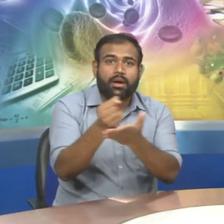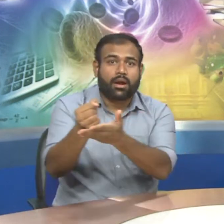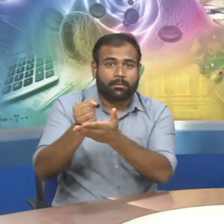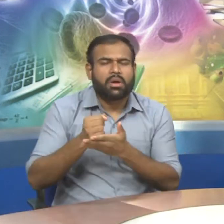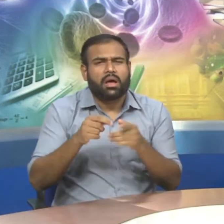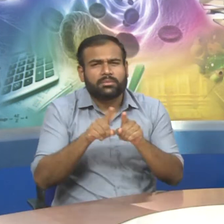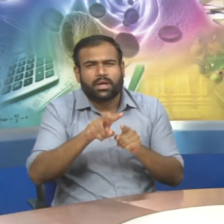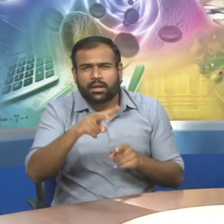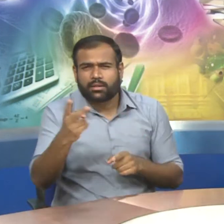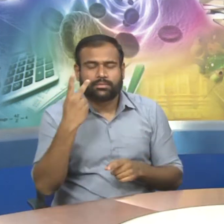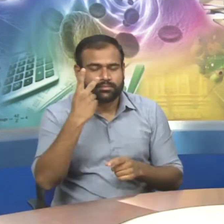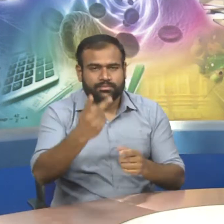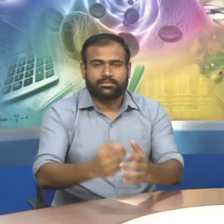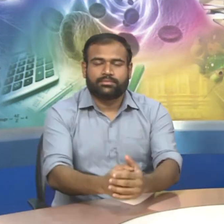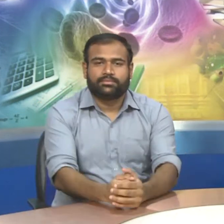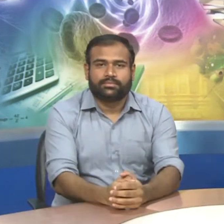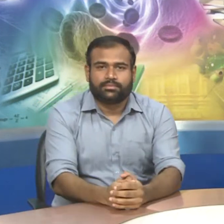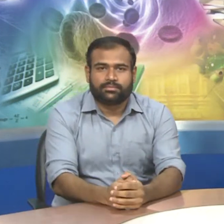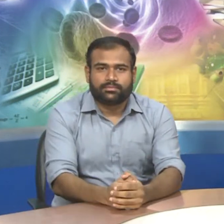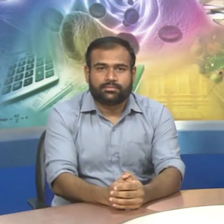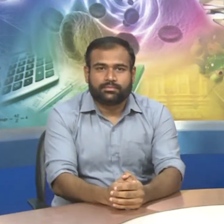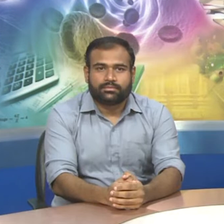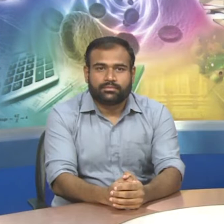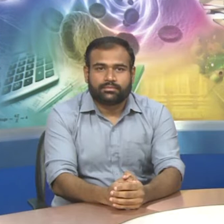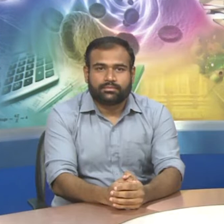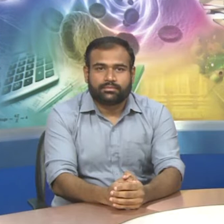me. See the other example.